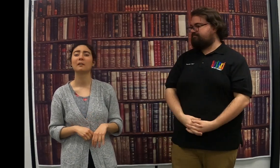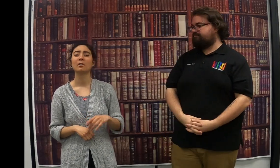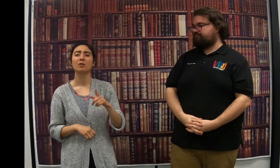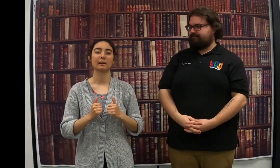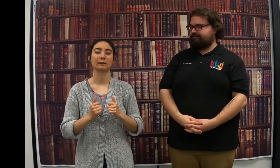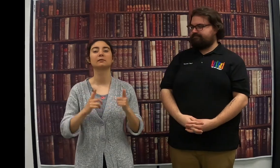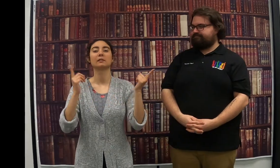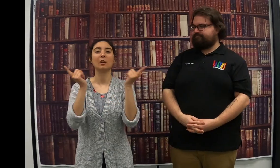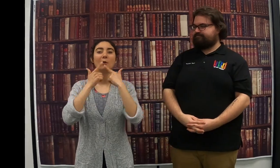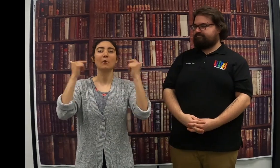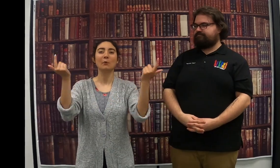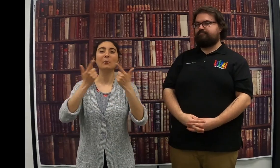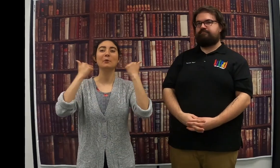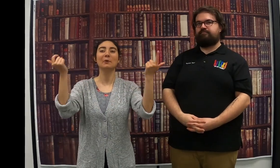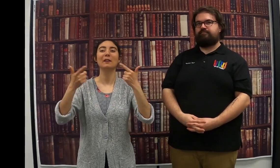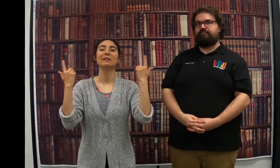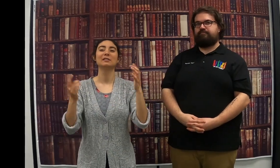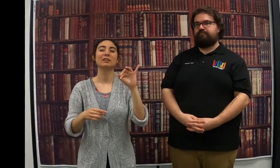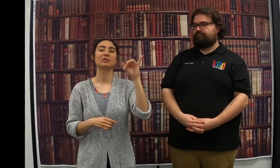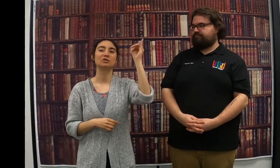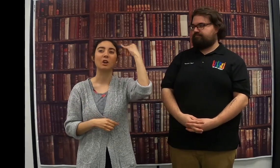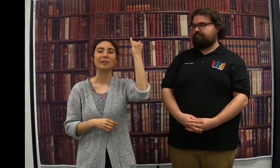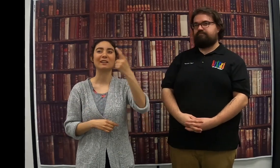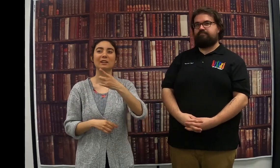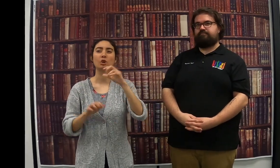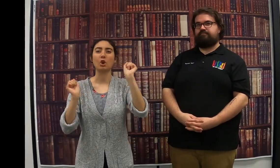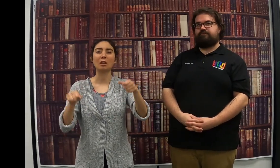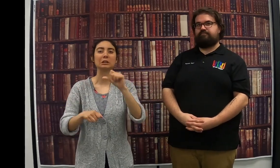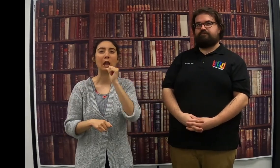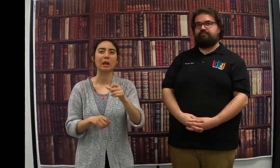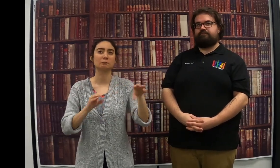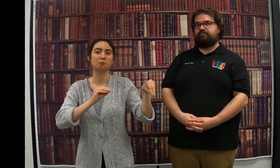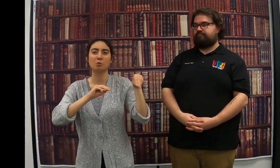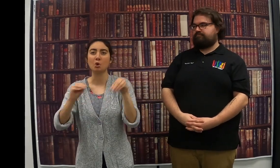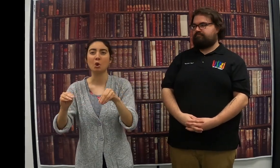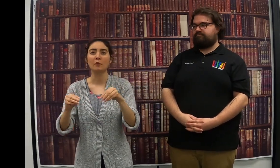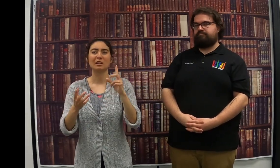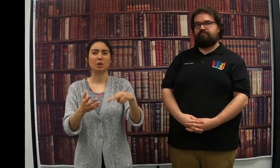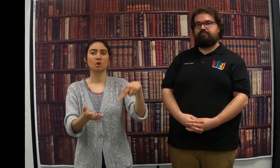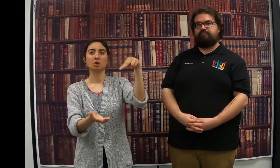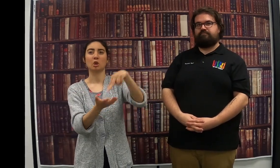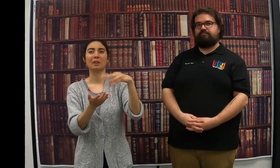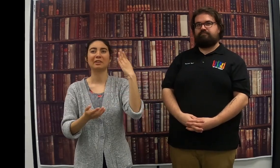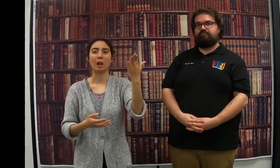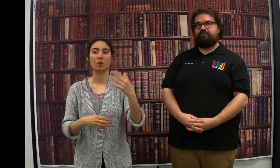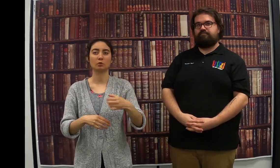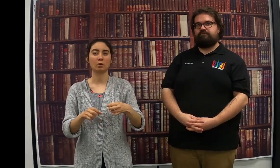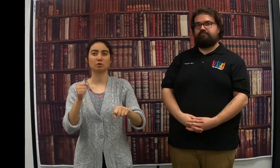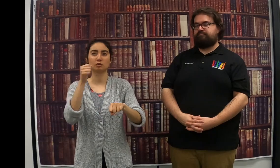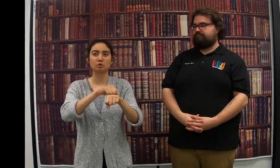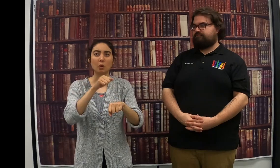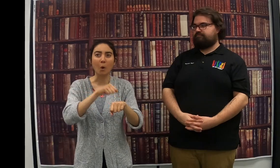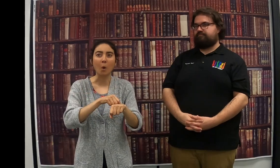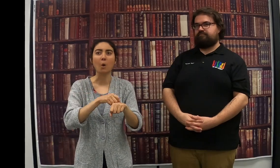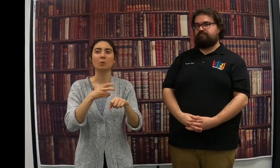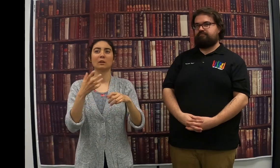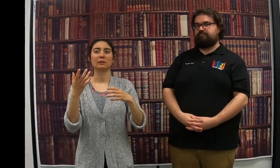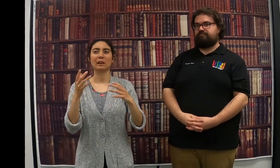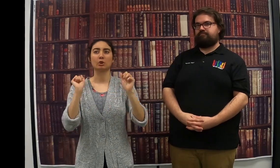"Doo! Doo! Doo!" Joringel could not move. He stood there like a